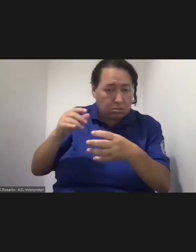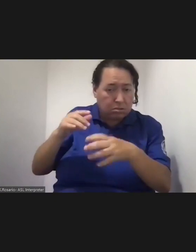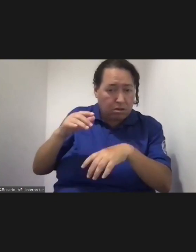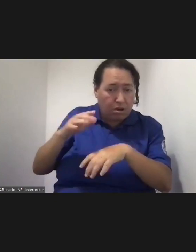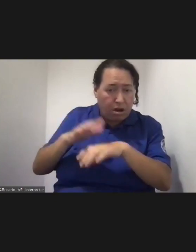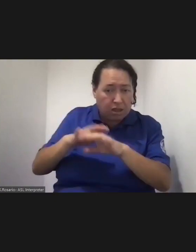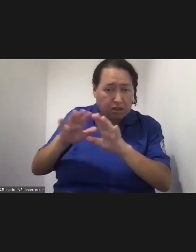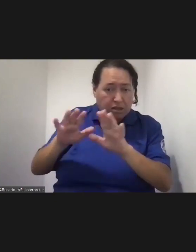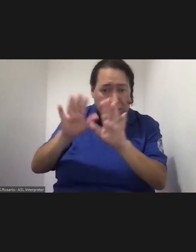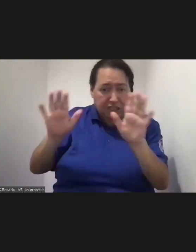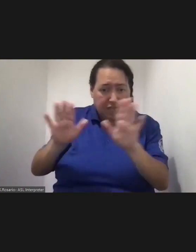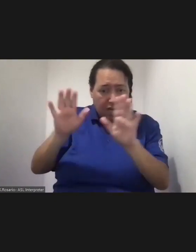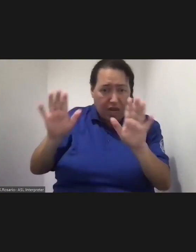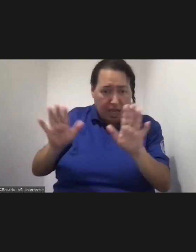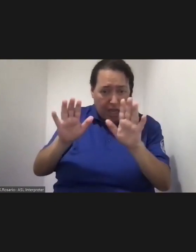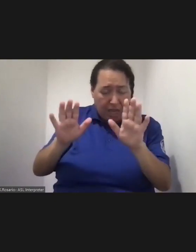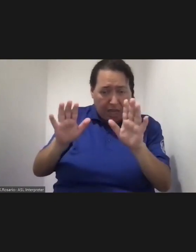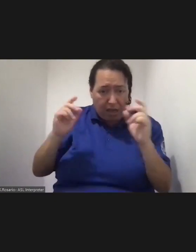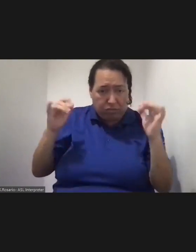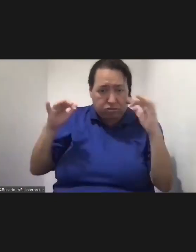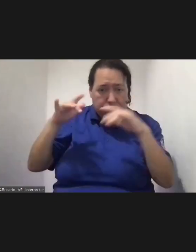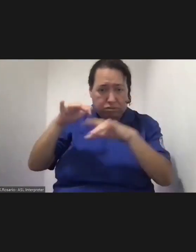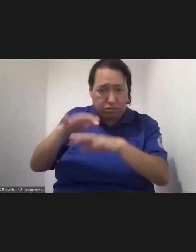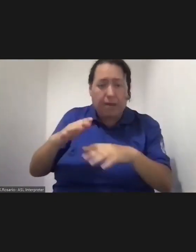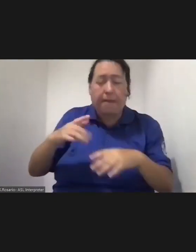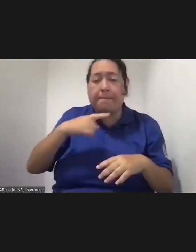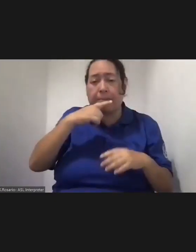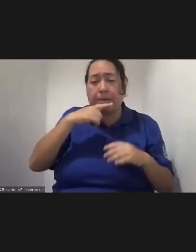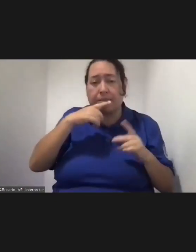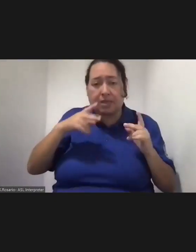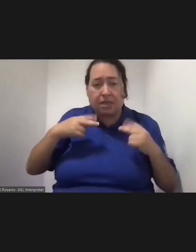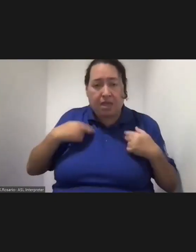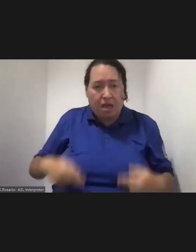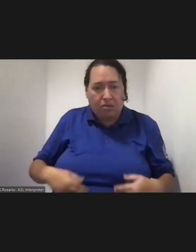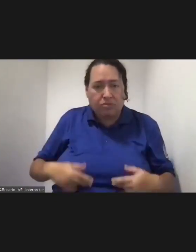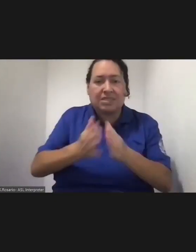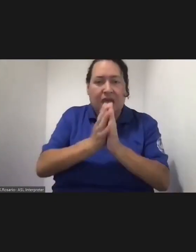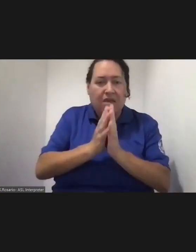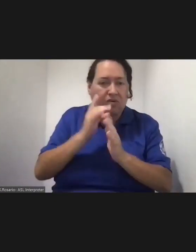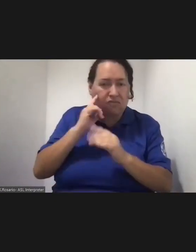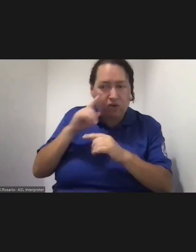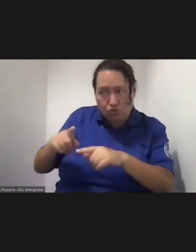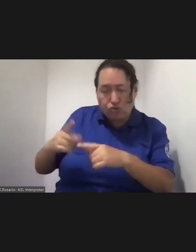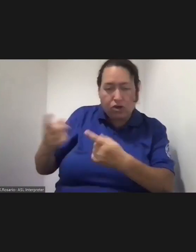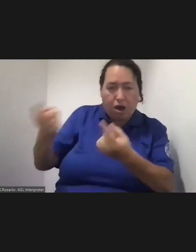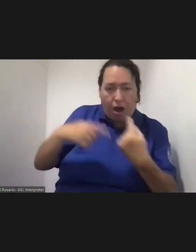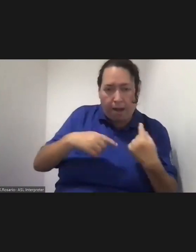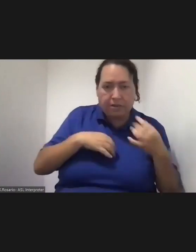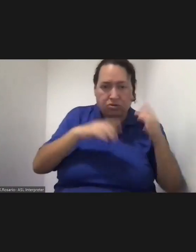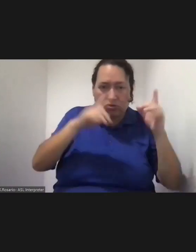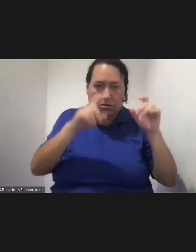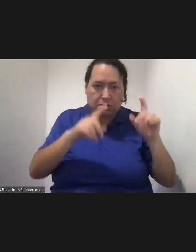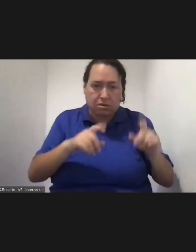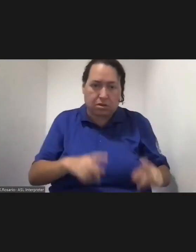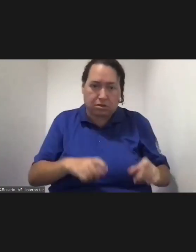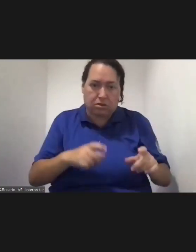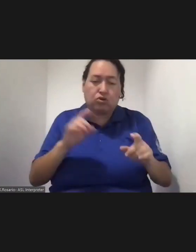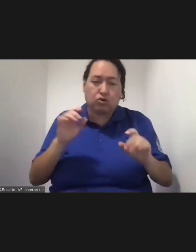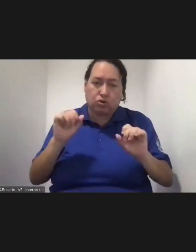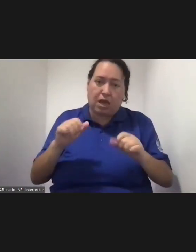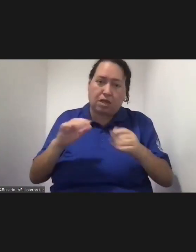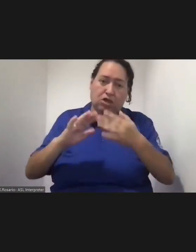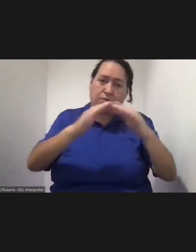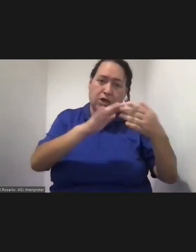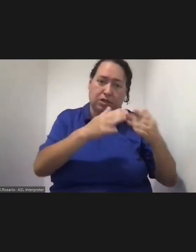gathering, please, Public Health is availing you to come and be tested so that we continue to keep the community safe. The